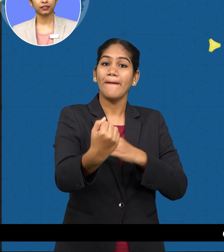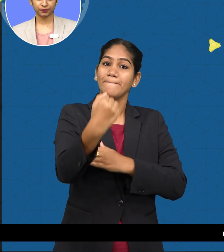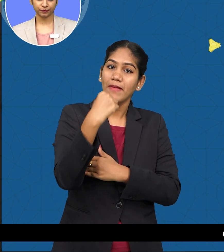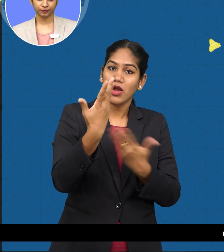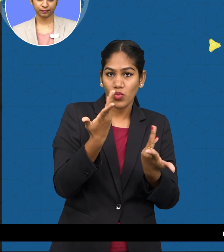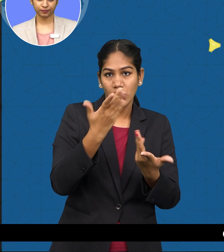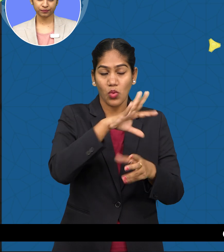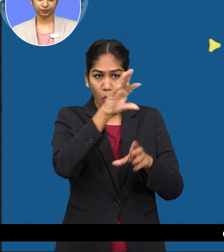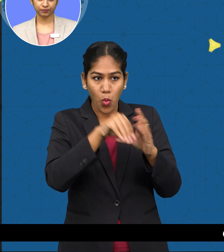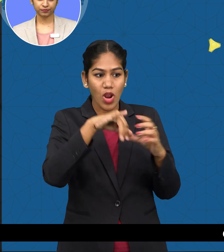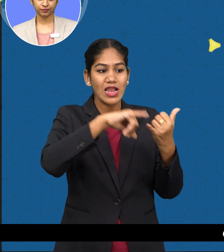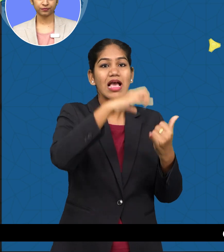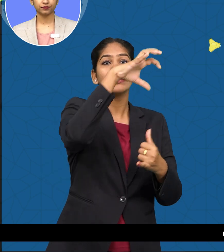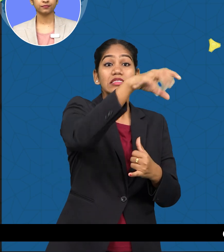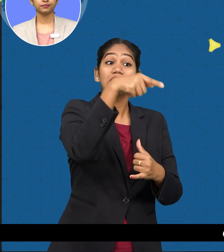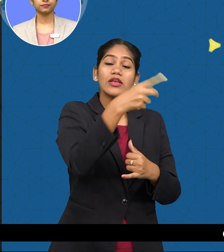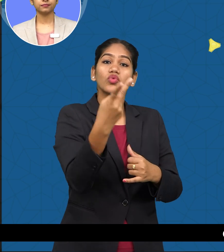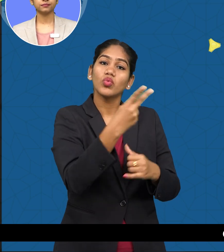state.